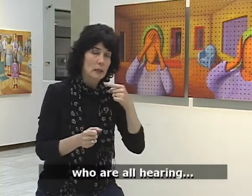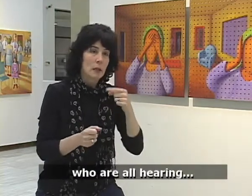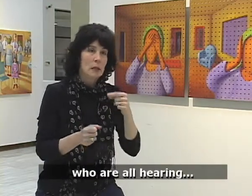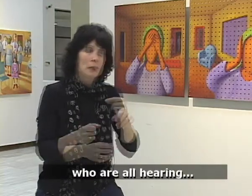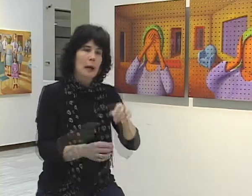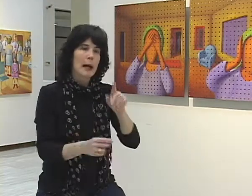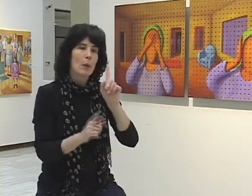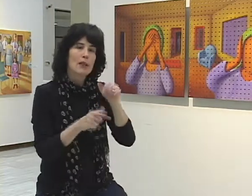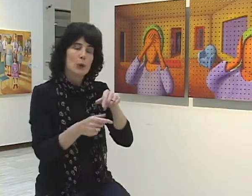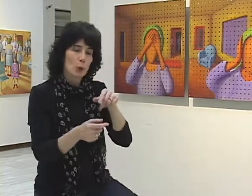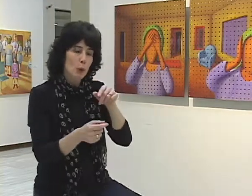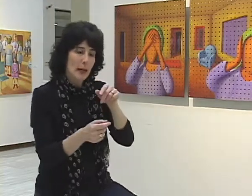hearing,